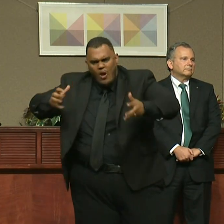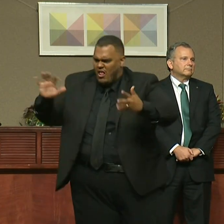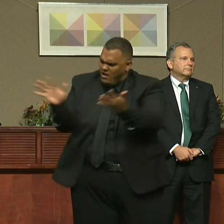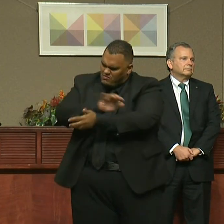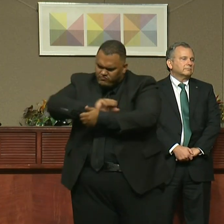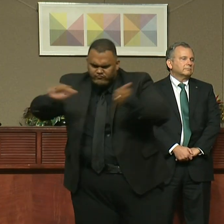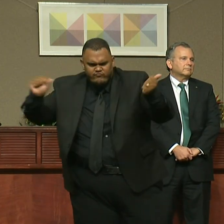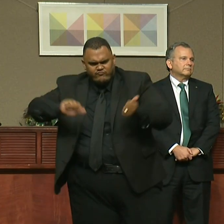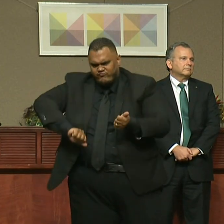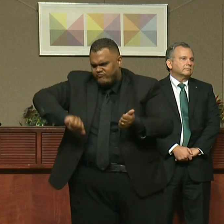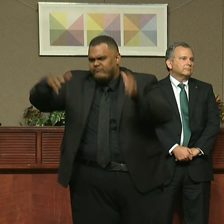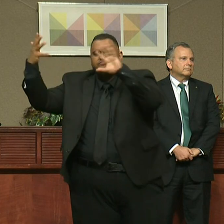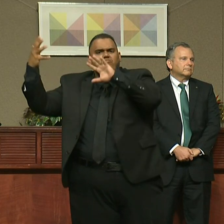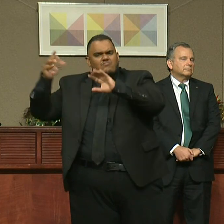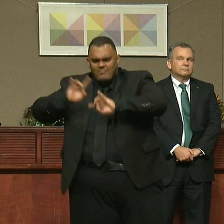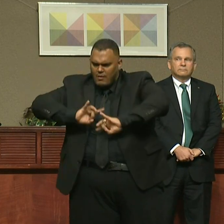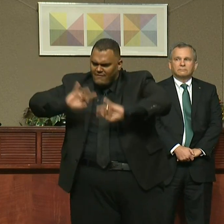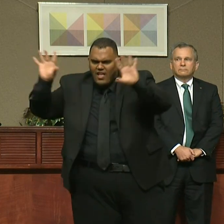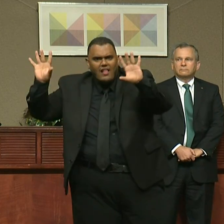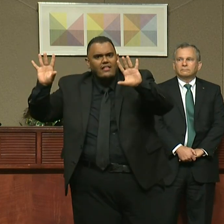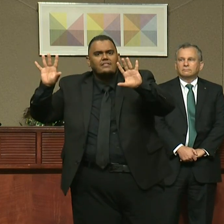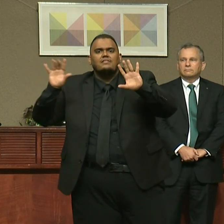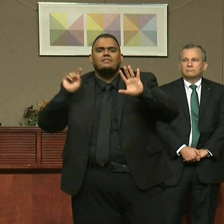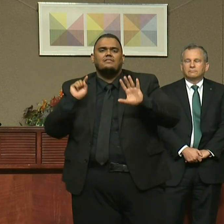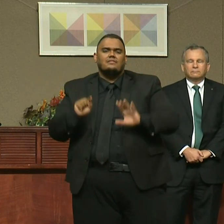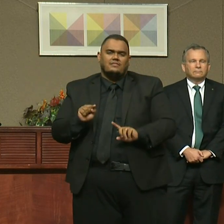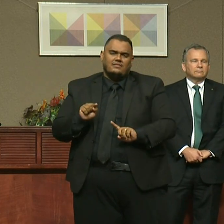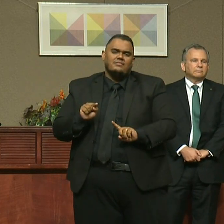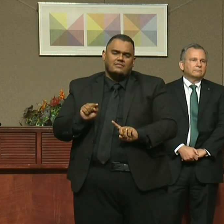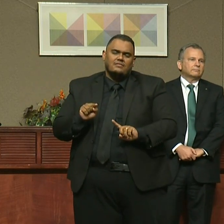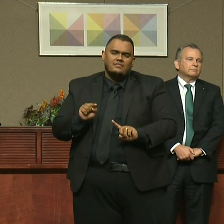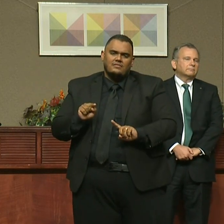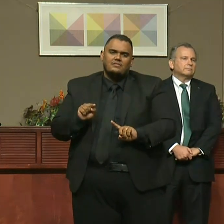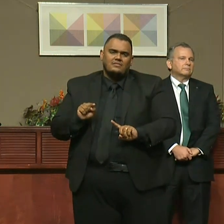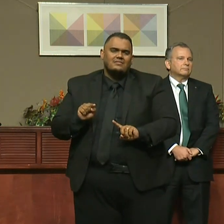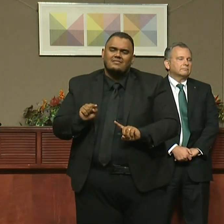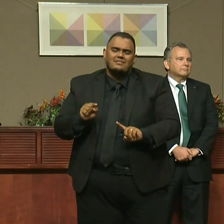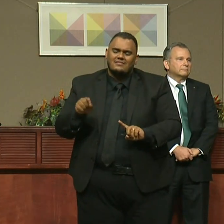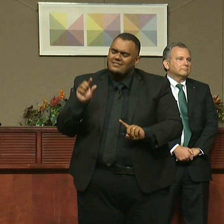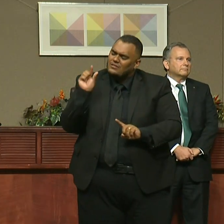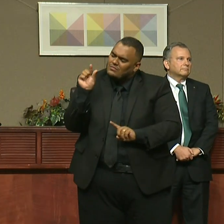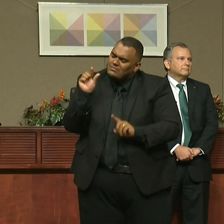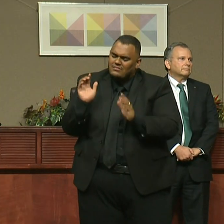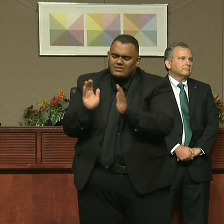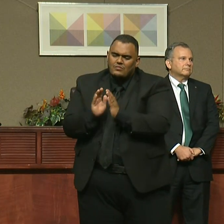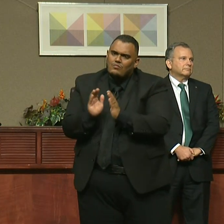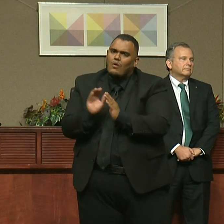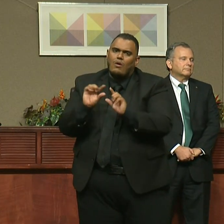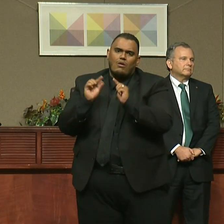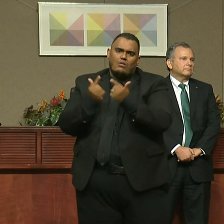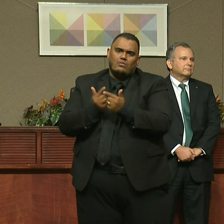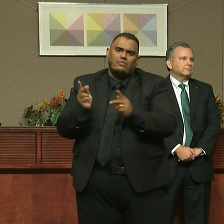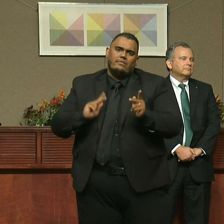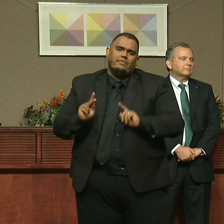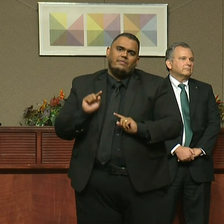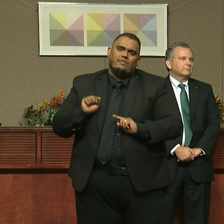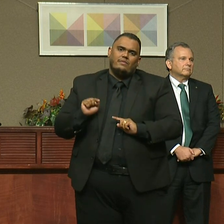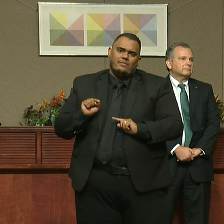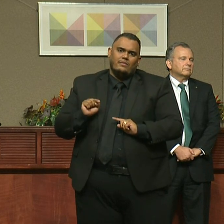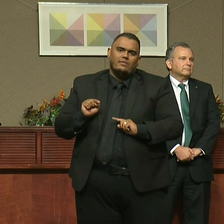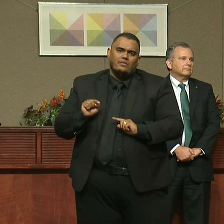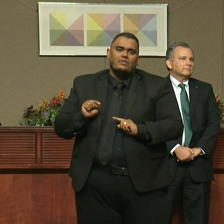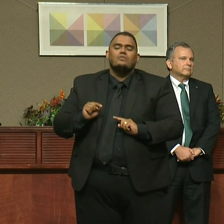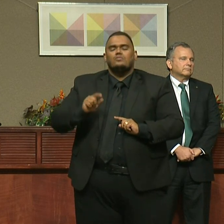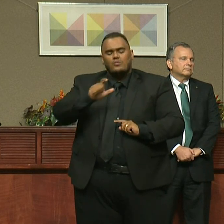to invoke violence into the commentary, that's a small group of people. And so law enforcement